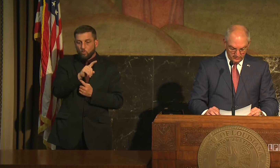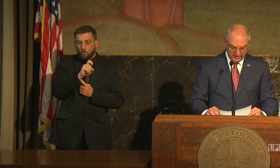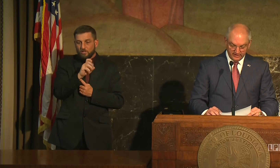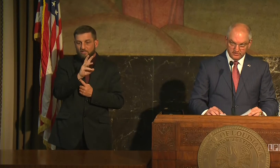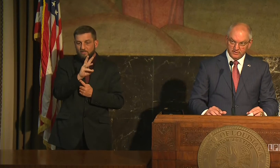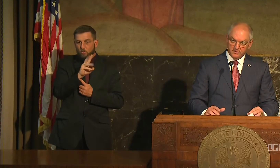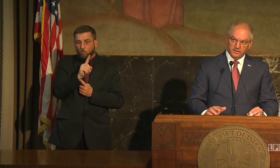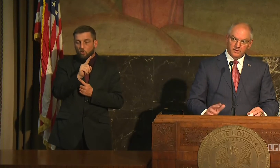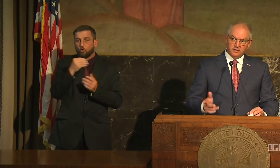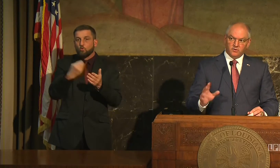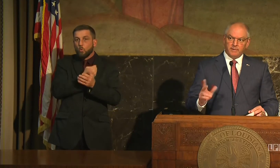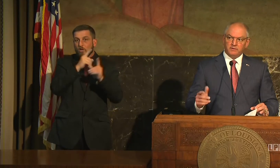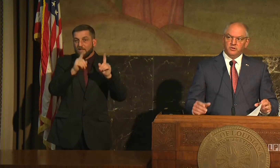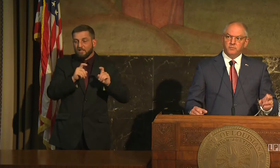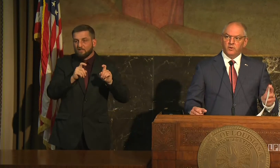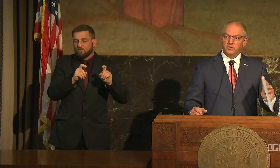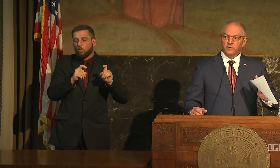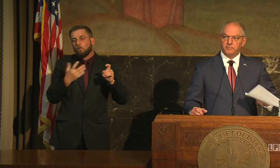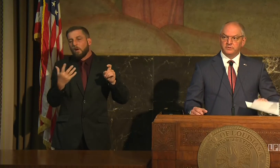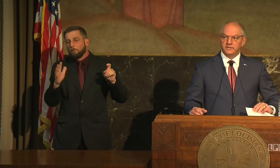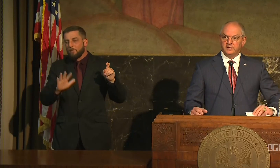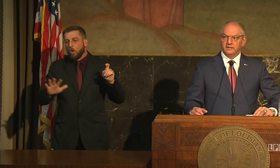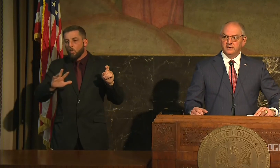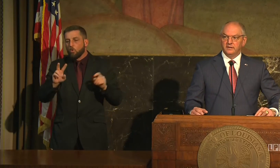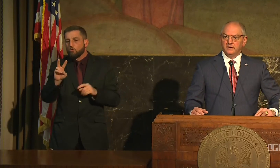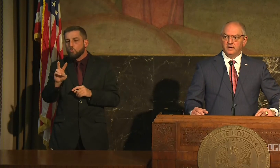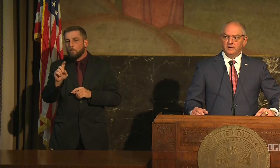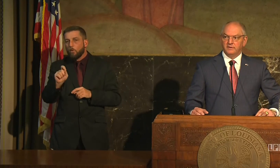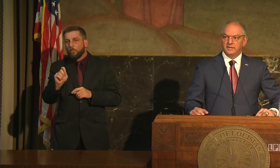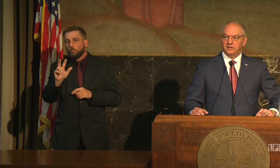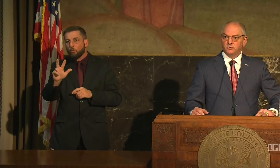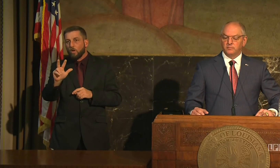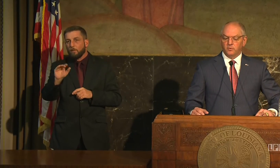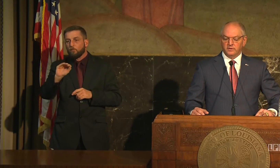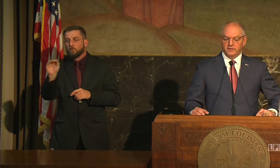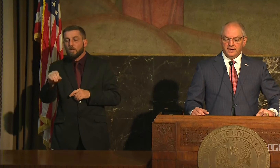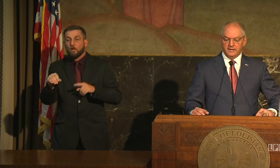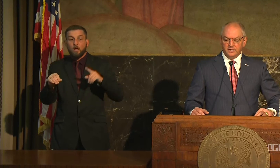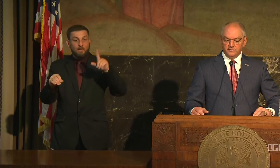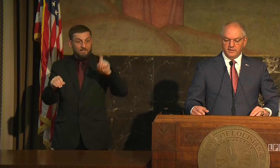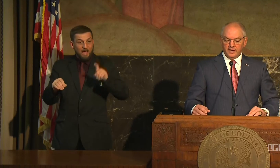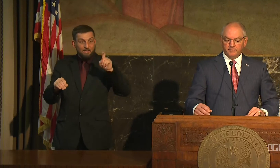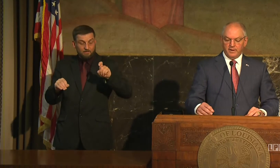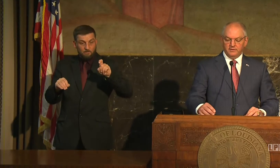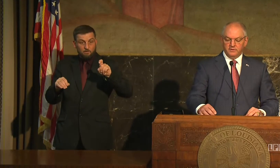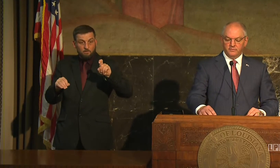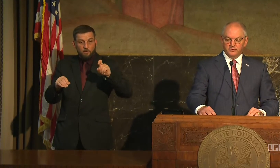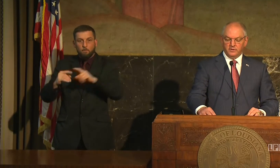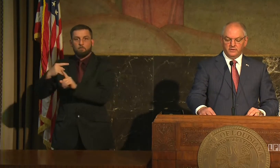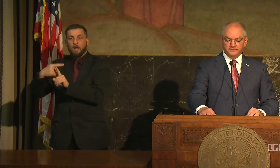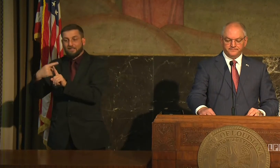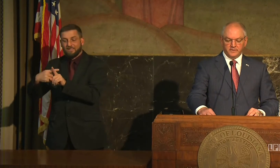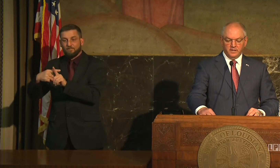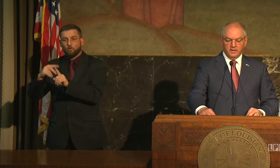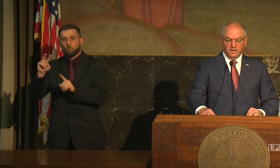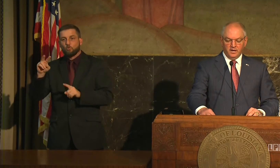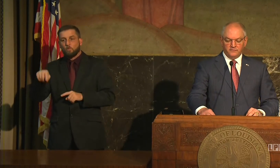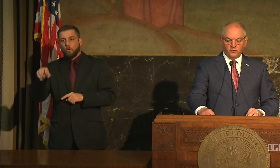13,161 new tests. So about 2.3% of the tests reporting today yielded a positive